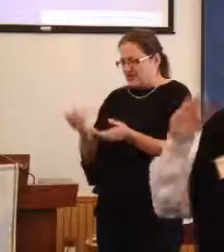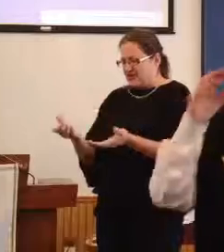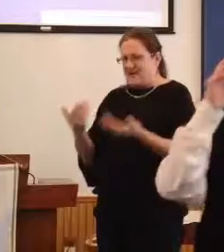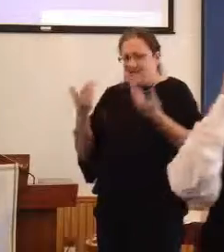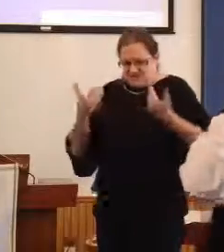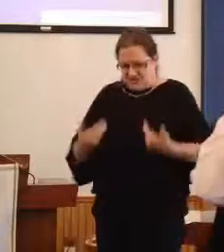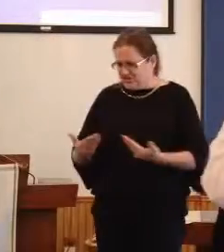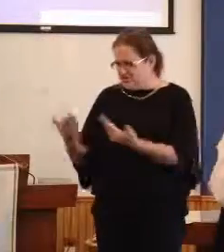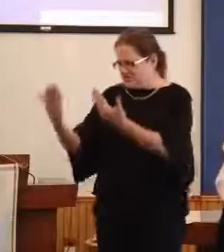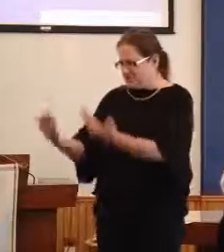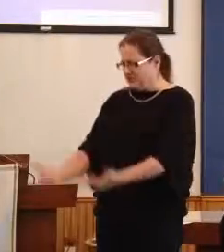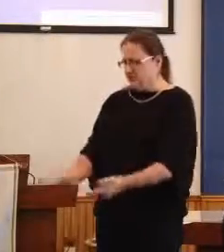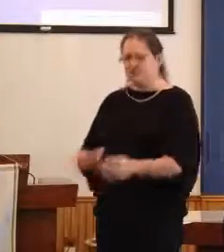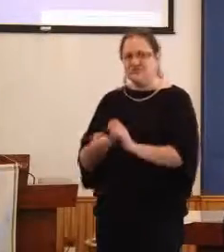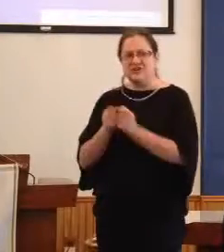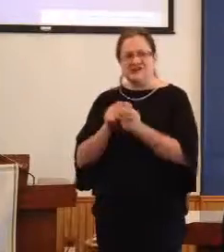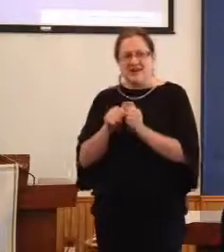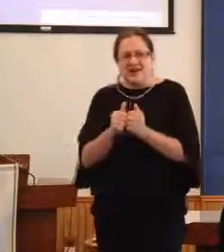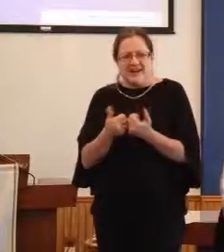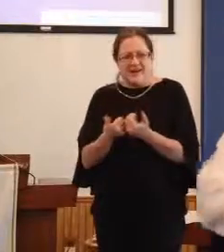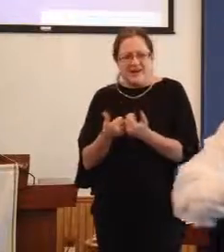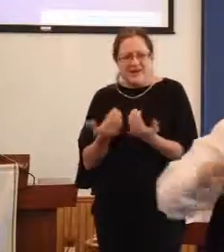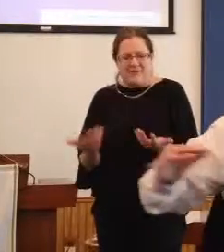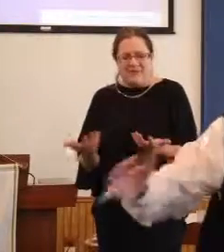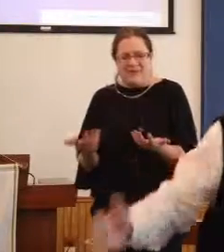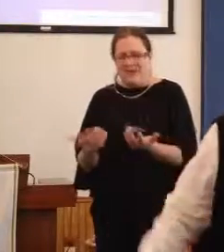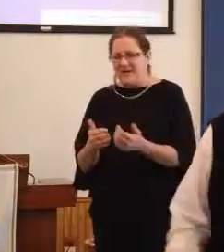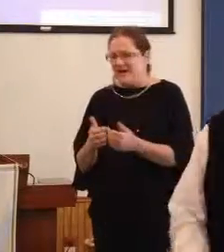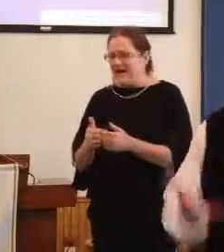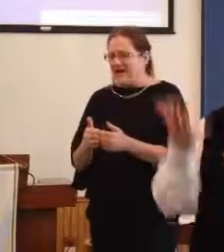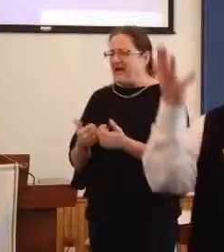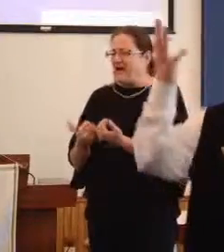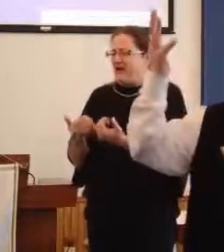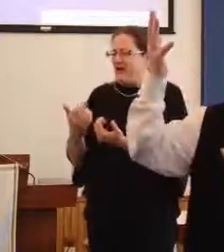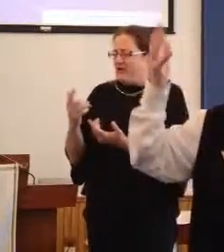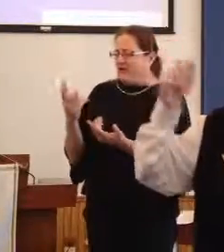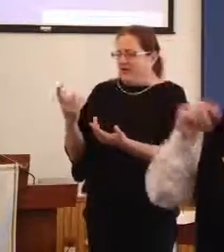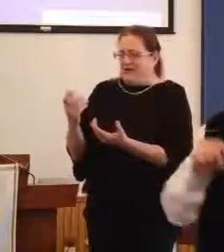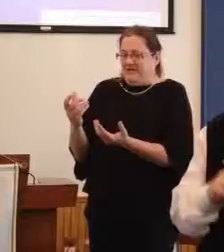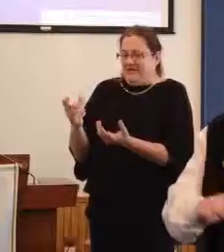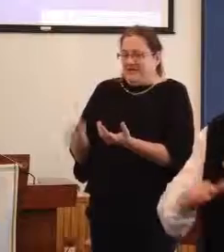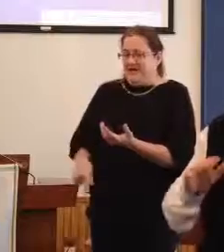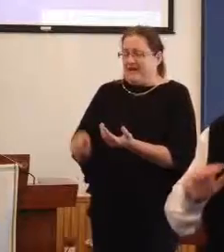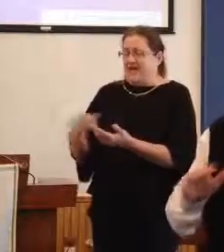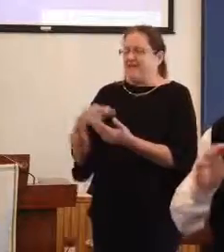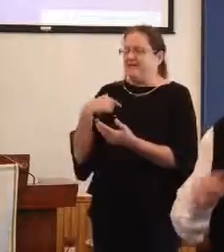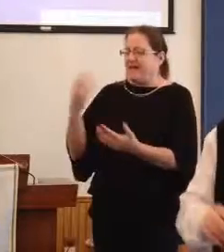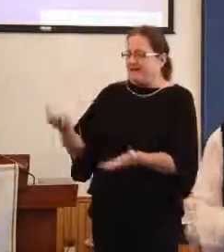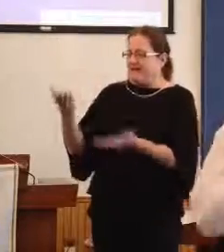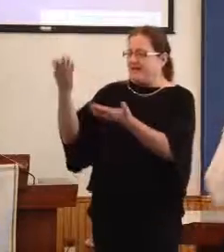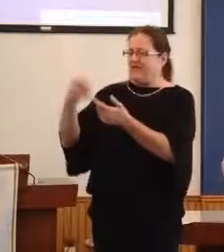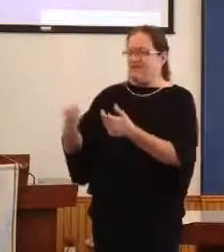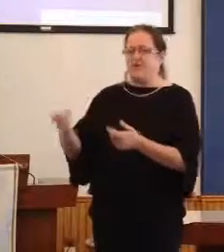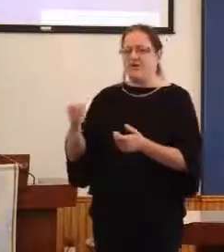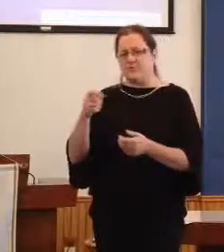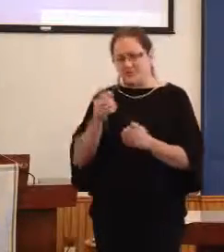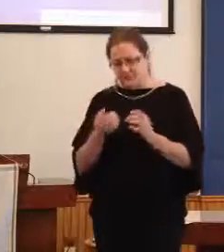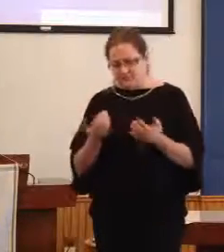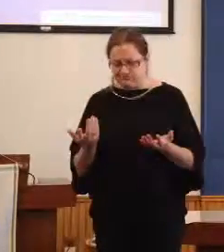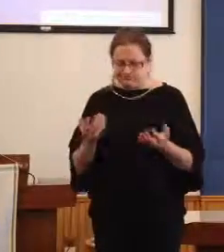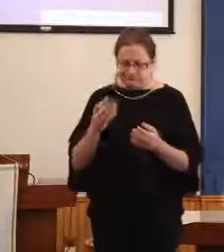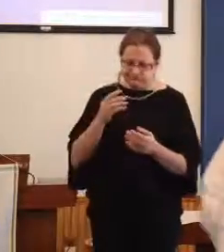be changed? How could they not be lifted out of their mundane lives? How could they